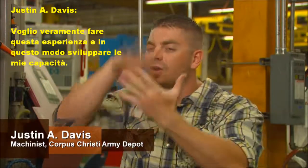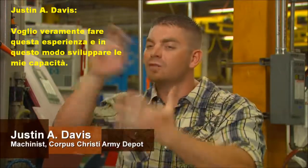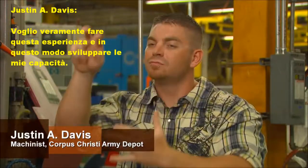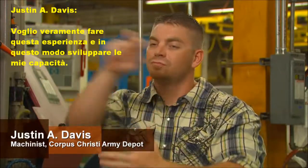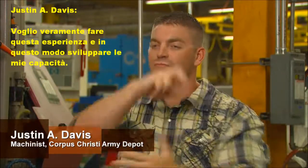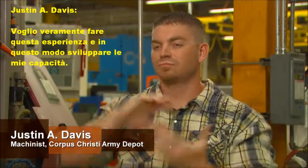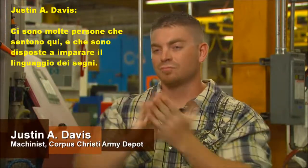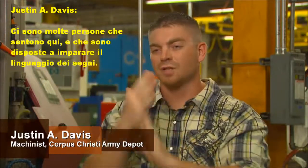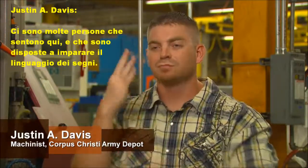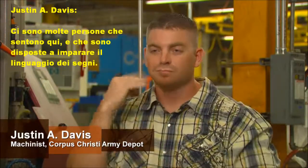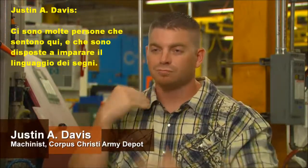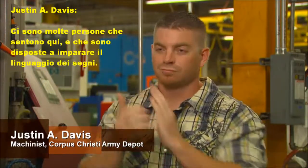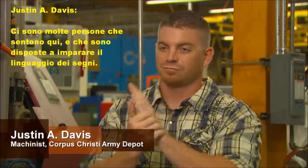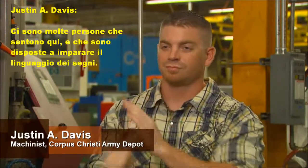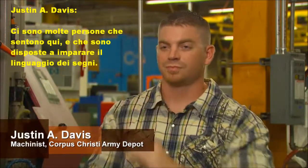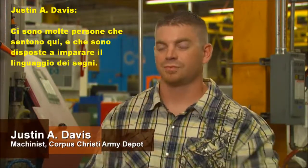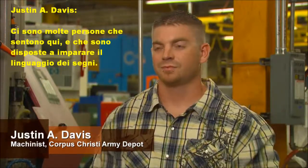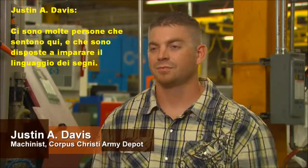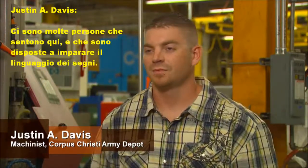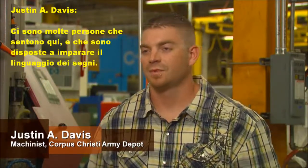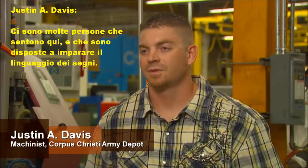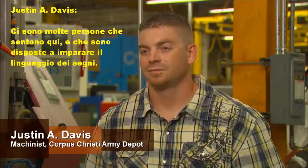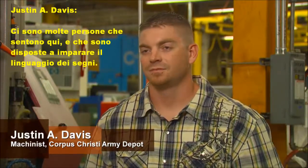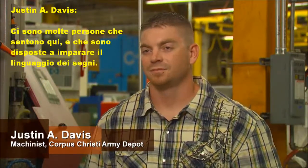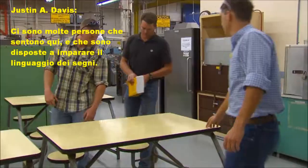that experience and develop my skills that way.